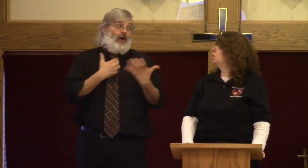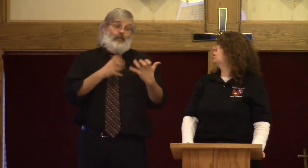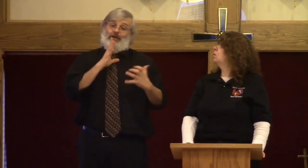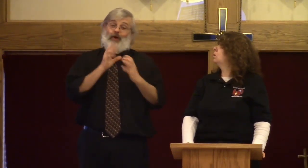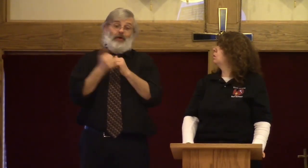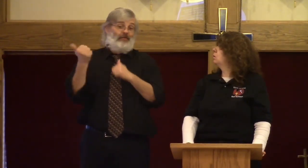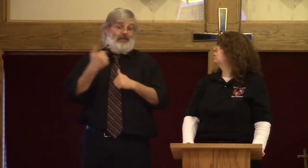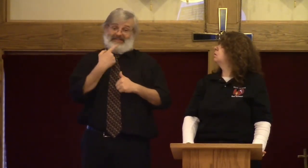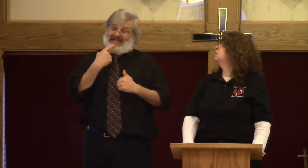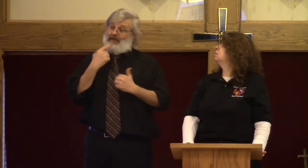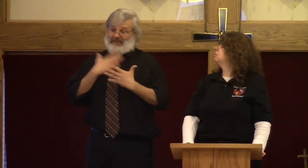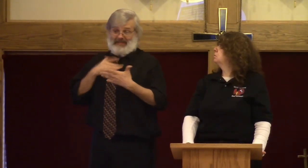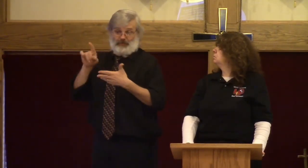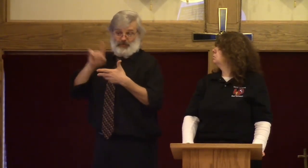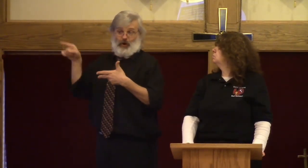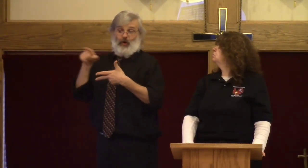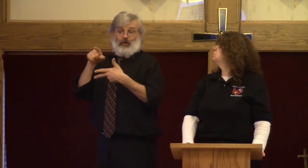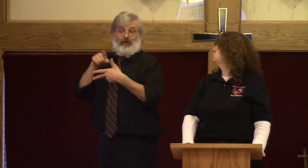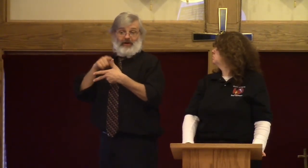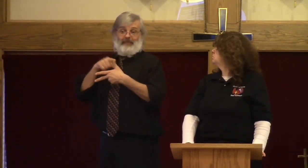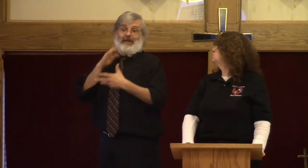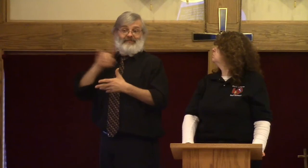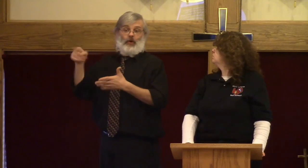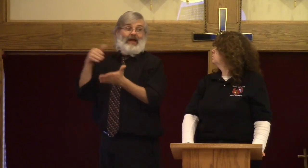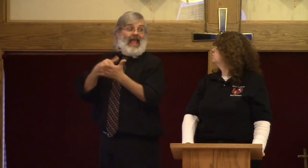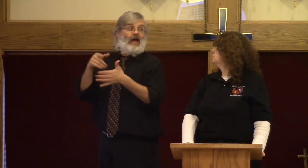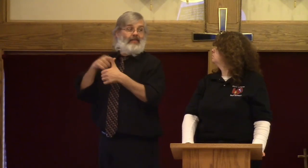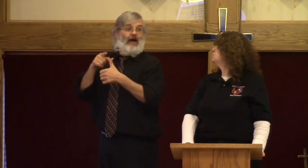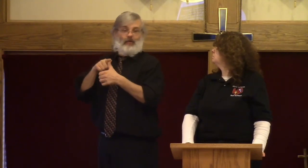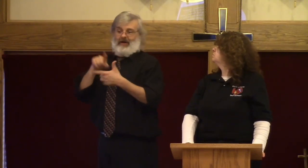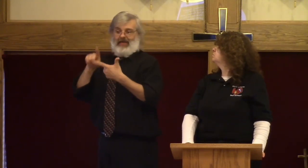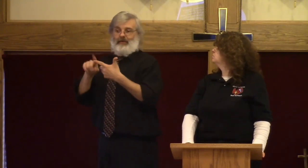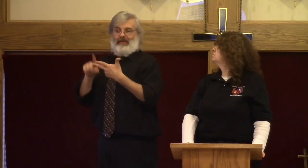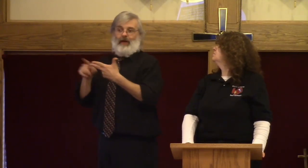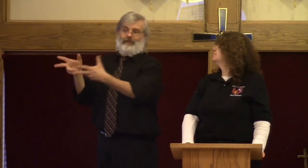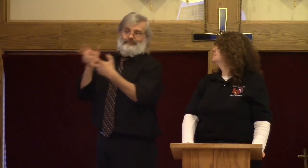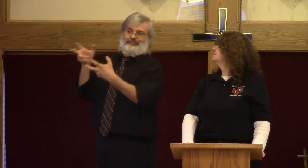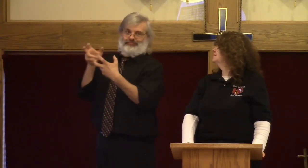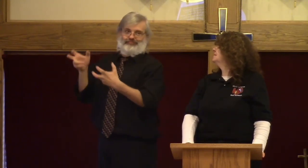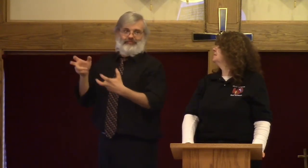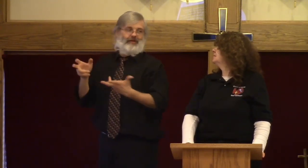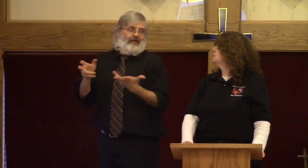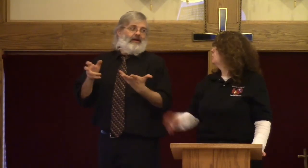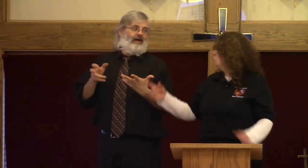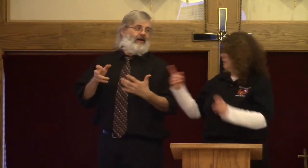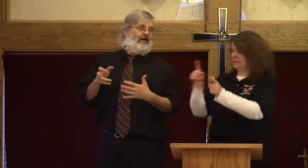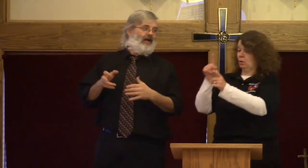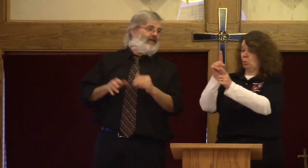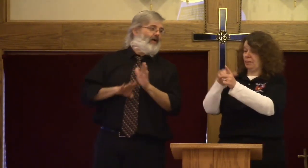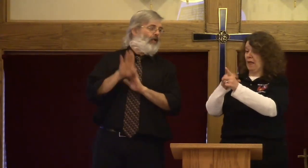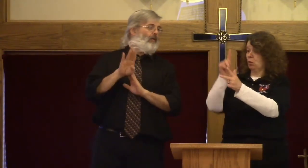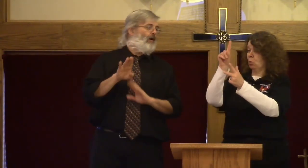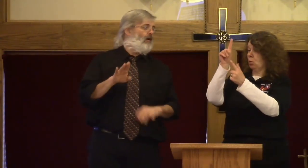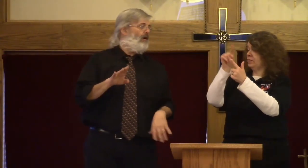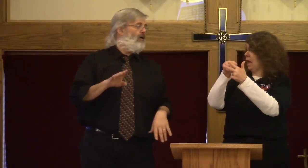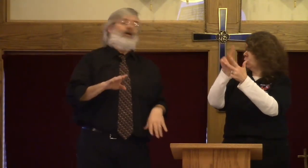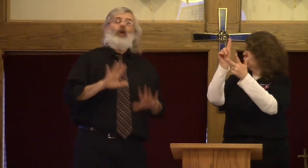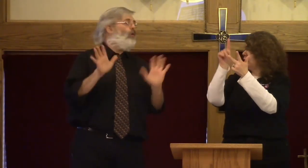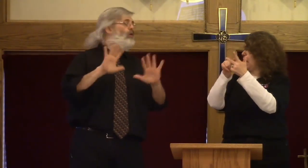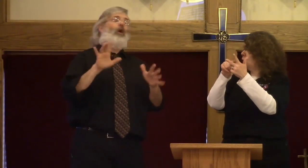could talk with him and say, please, would you go? Maybe have to go again to that one and that one, and go. No,